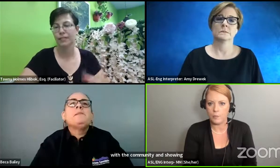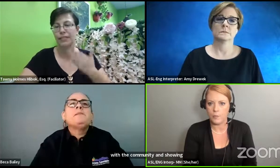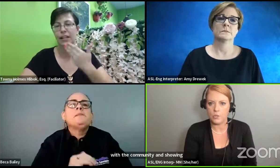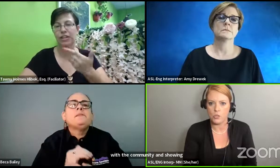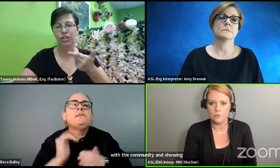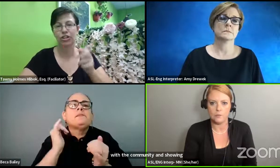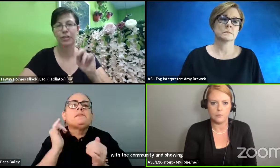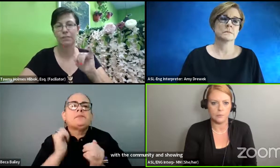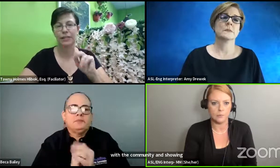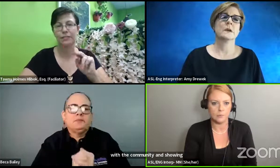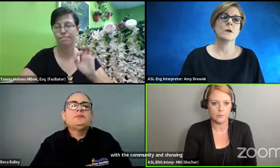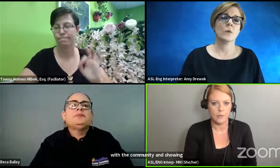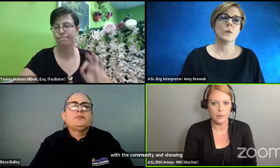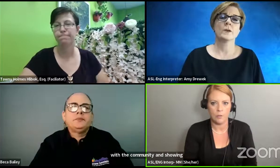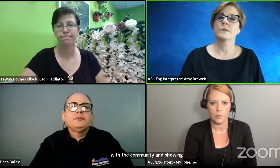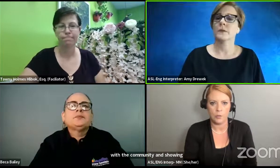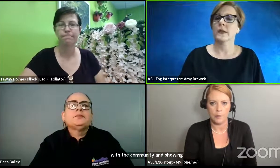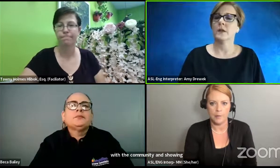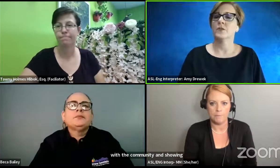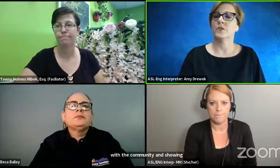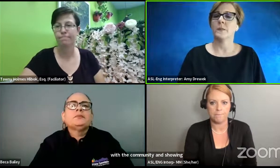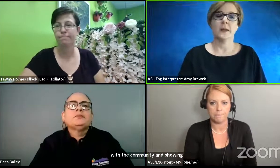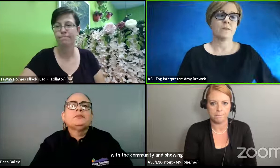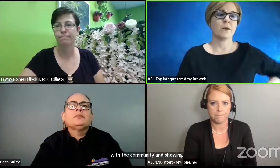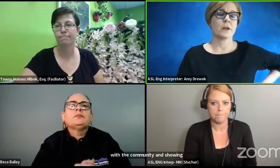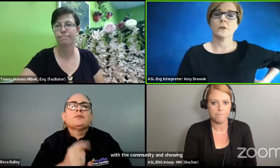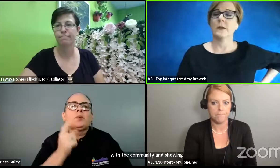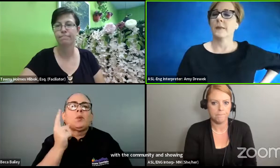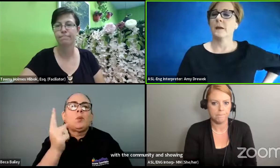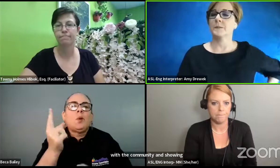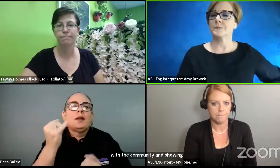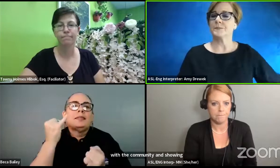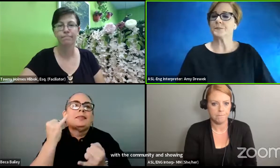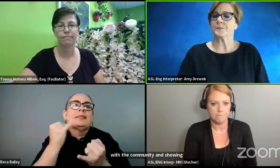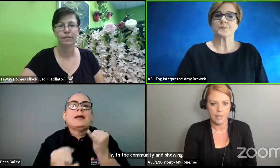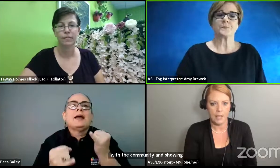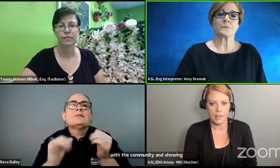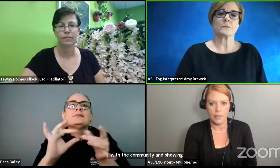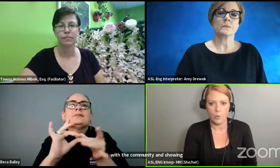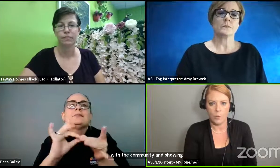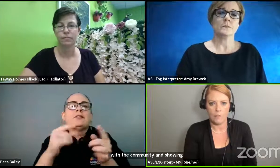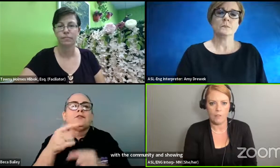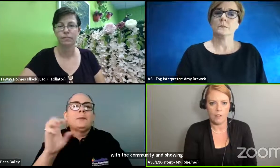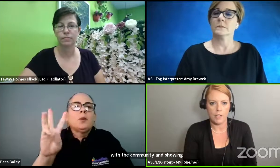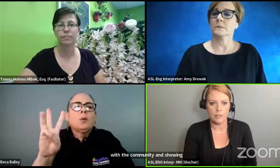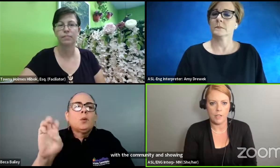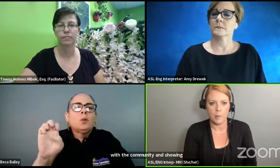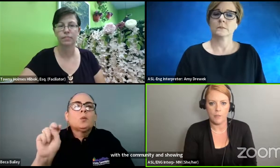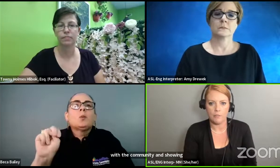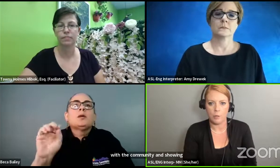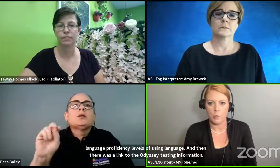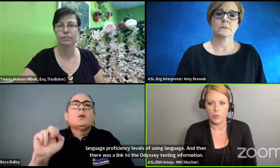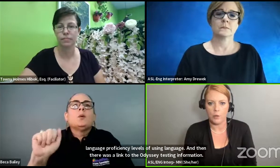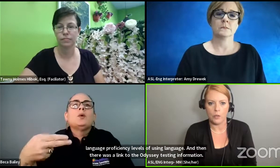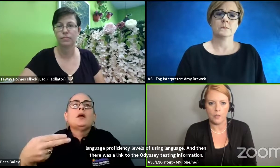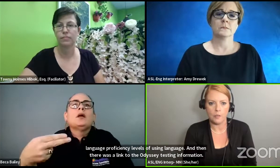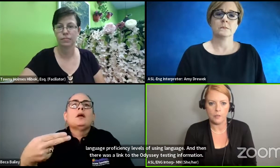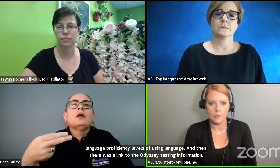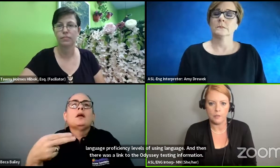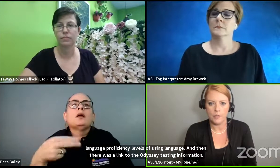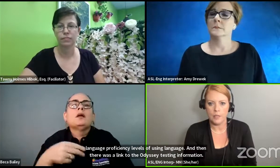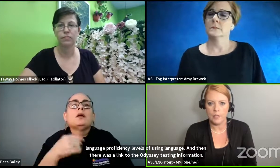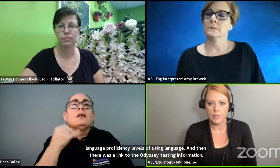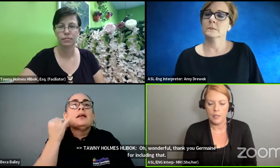testing information. Oh, From wonderful. Jermaine. Thank you, Jermaine, for including that. And then one final comment from